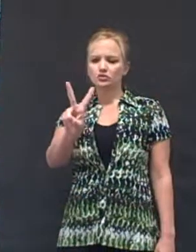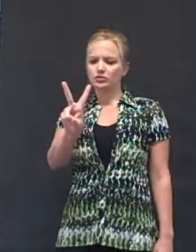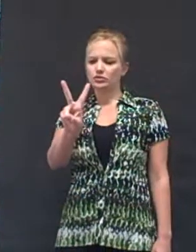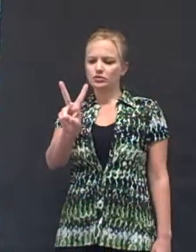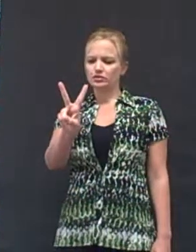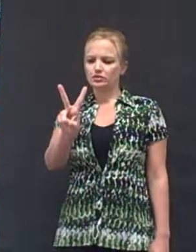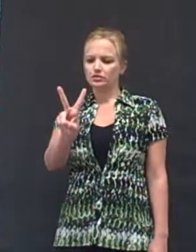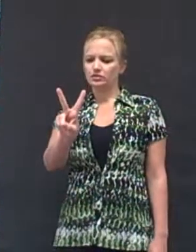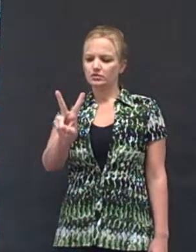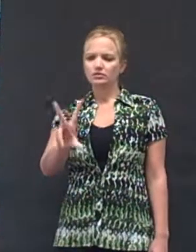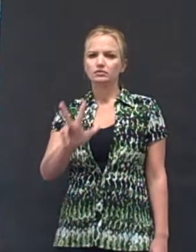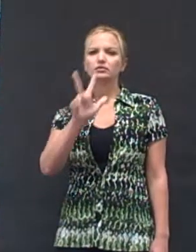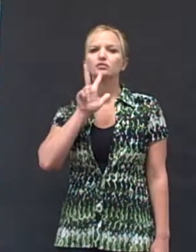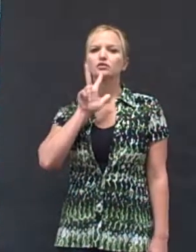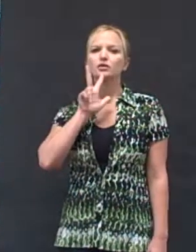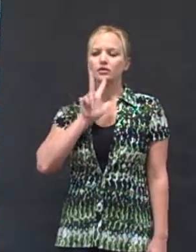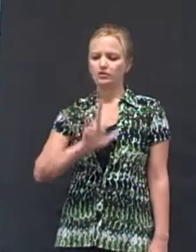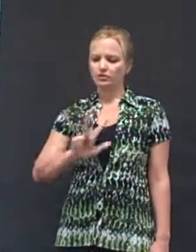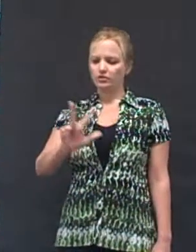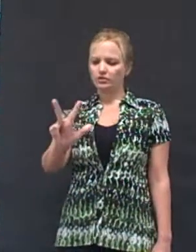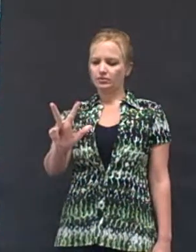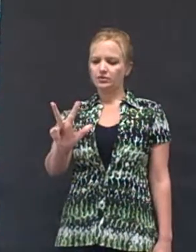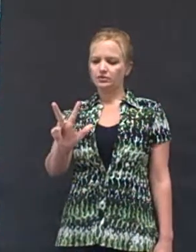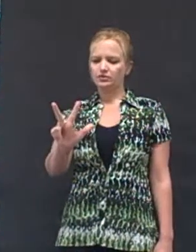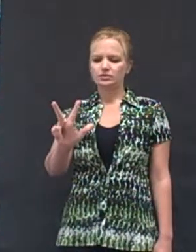2 years old. 3 years old.